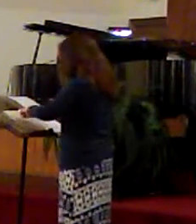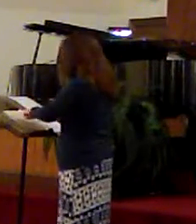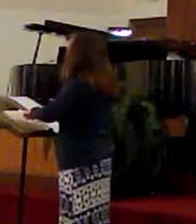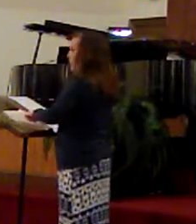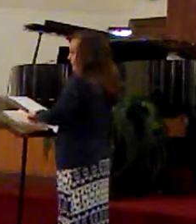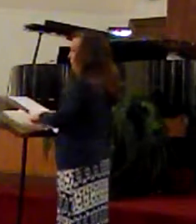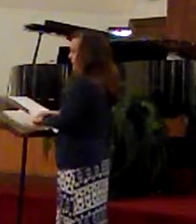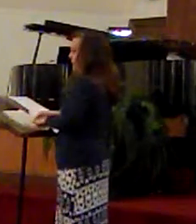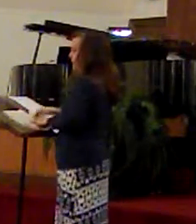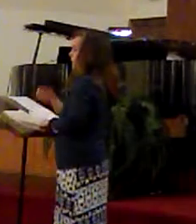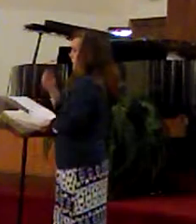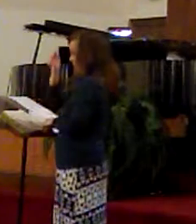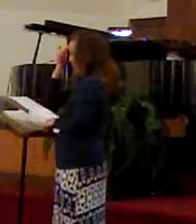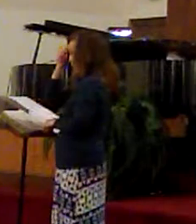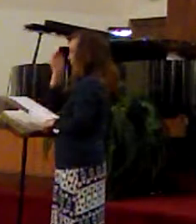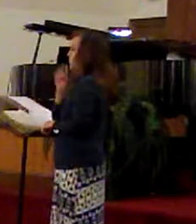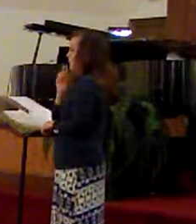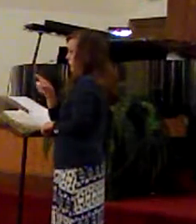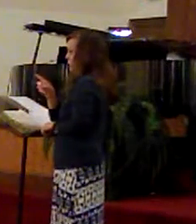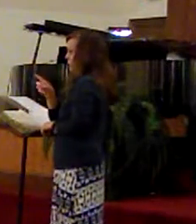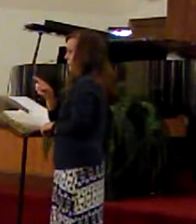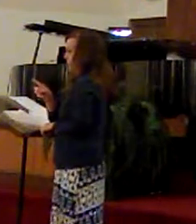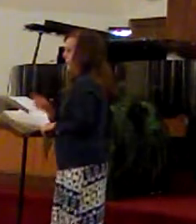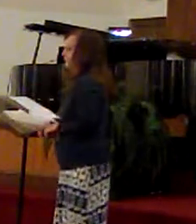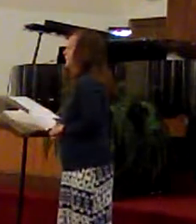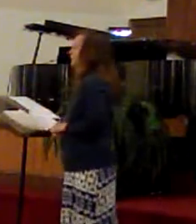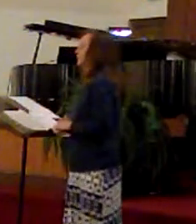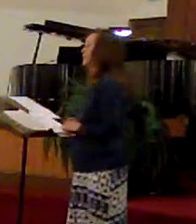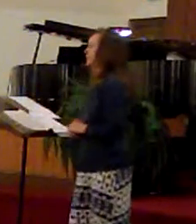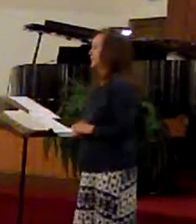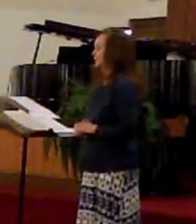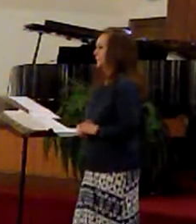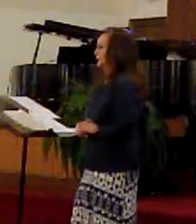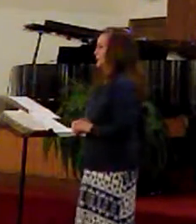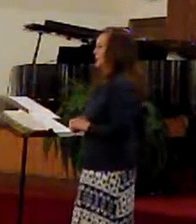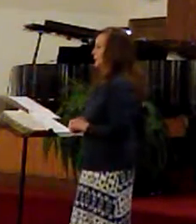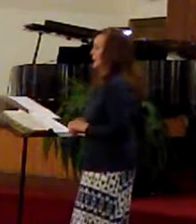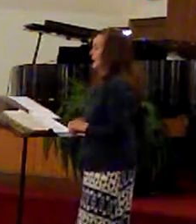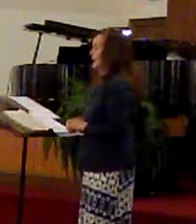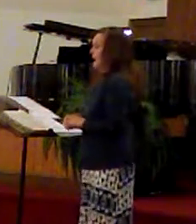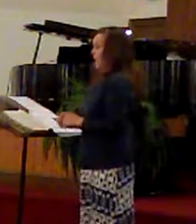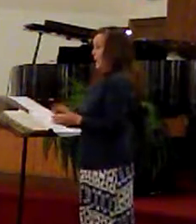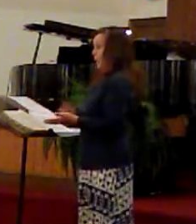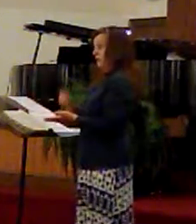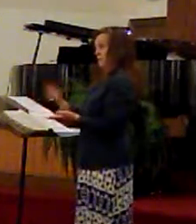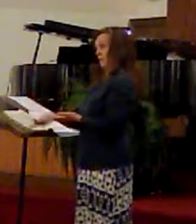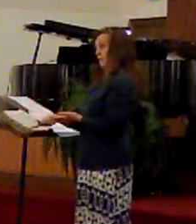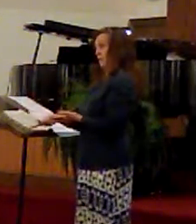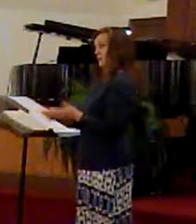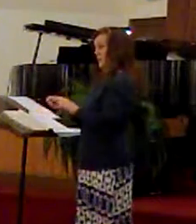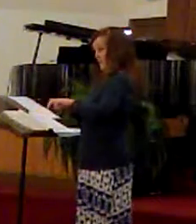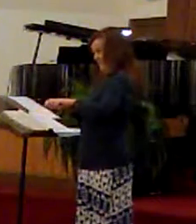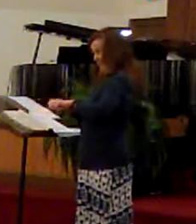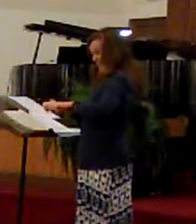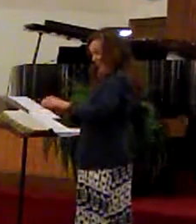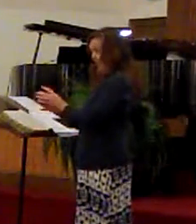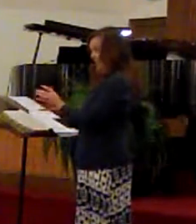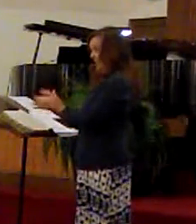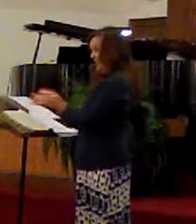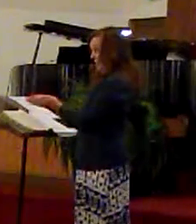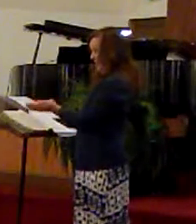But we fail at studying the Bible. We fail at studying the Bible. The Bible teaches us here in